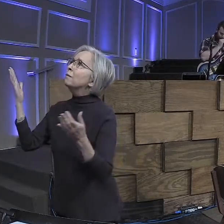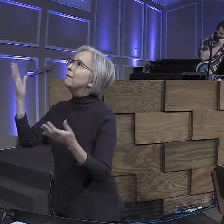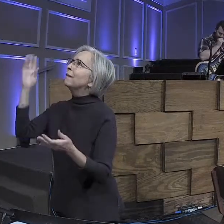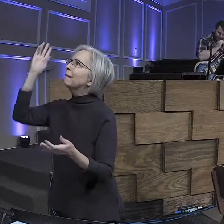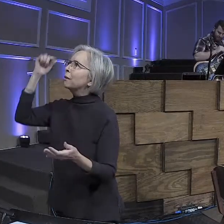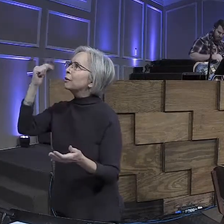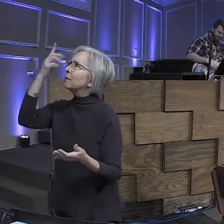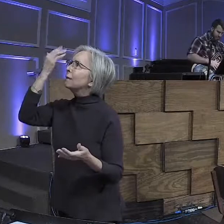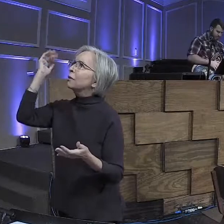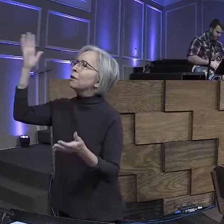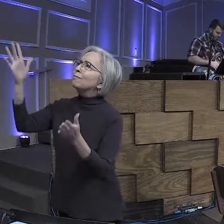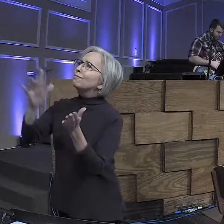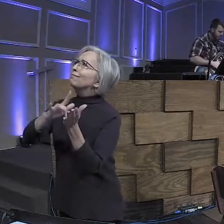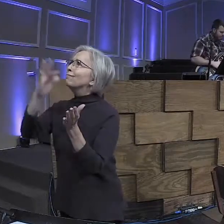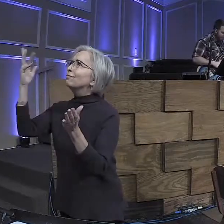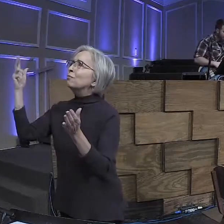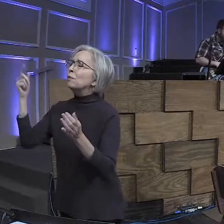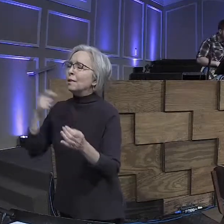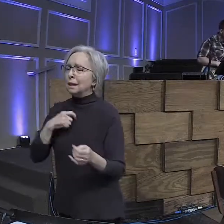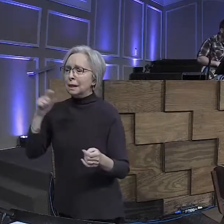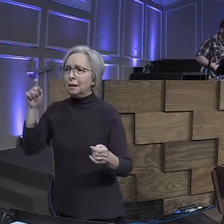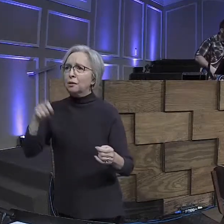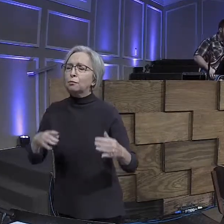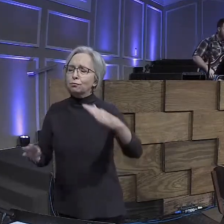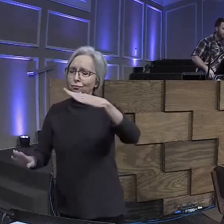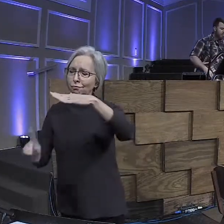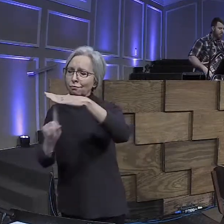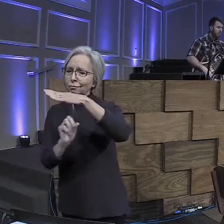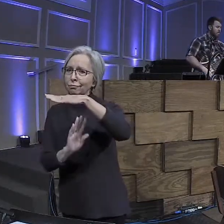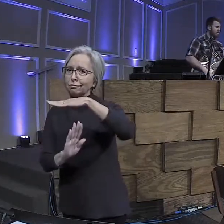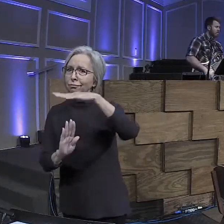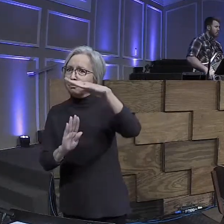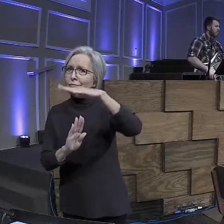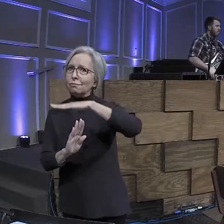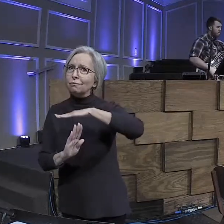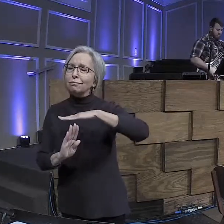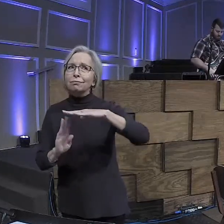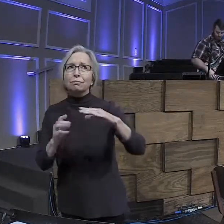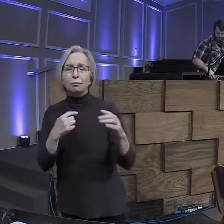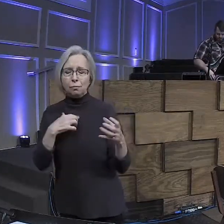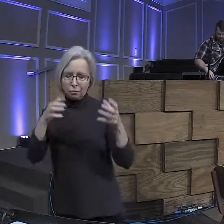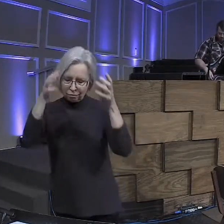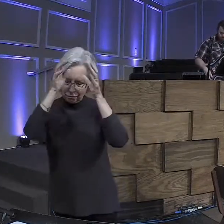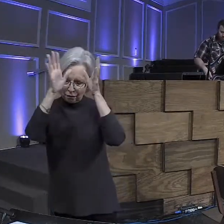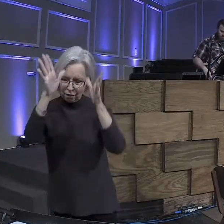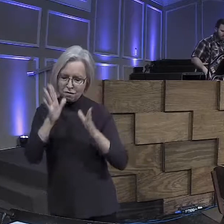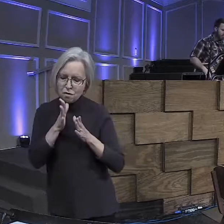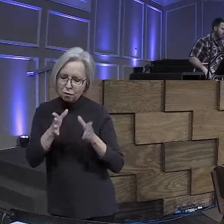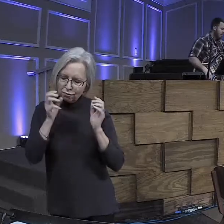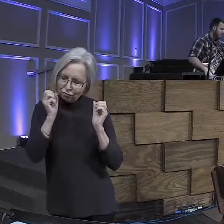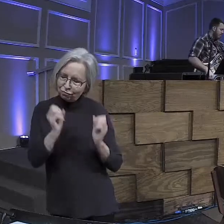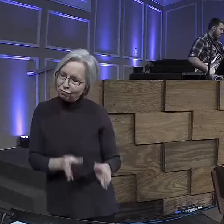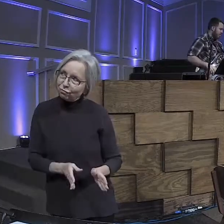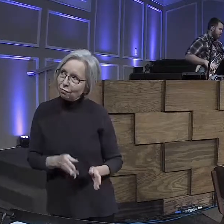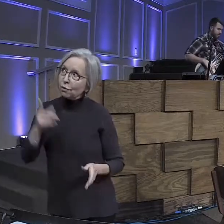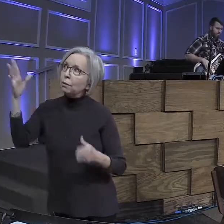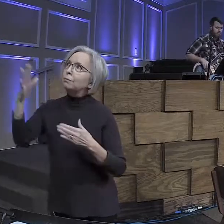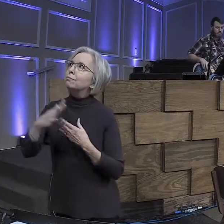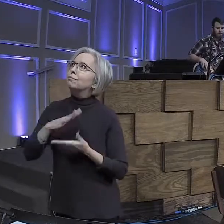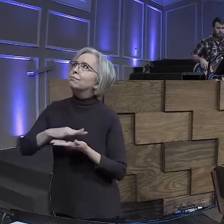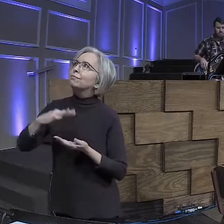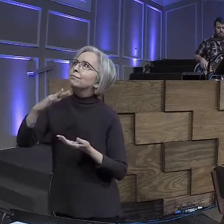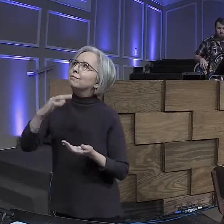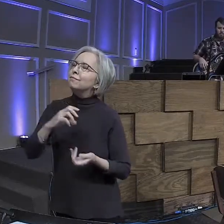your glory. I needed shelter. I was an orphan. Now you call me